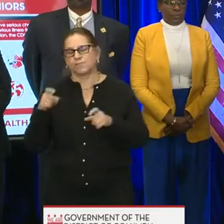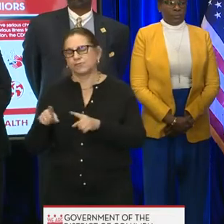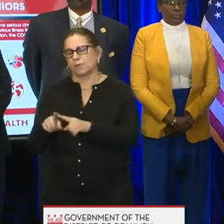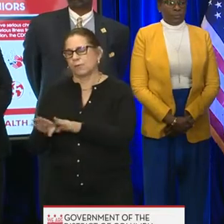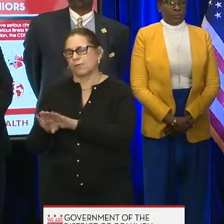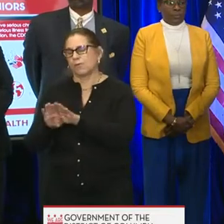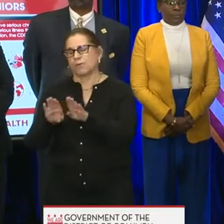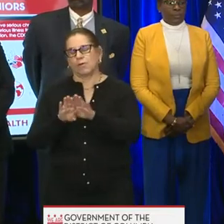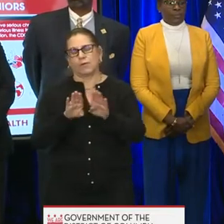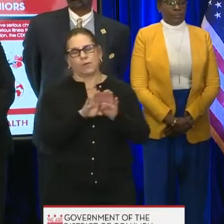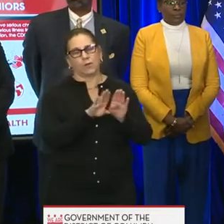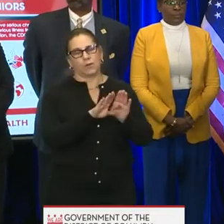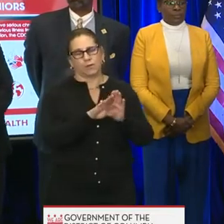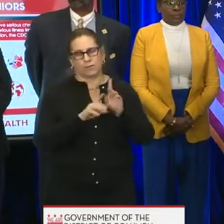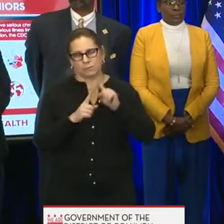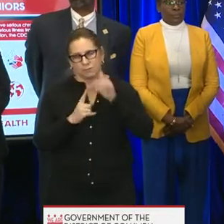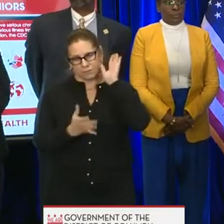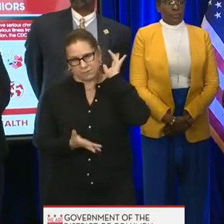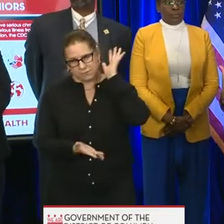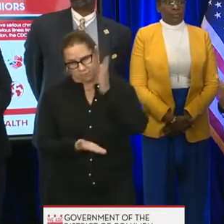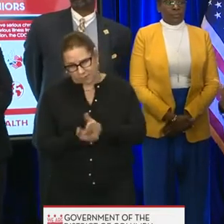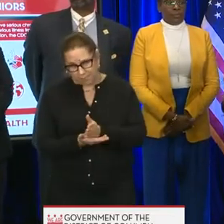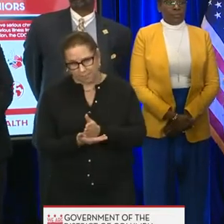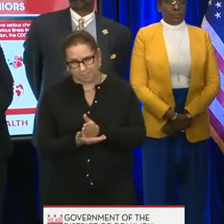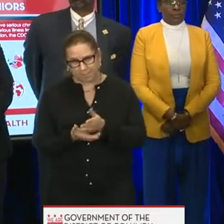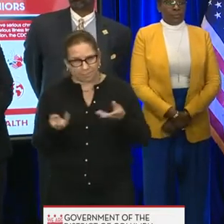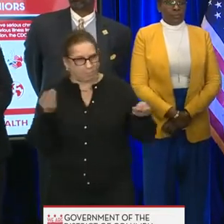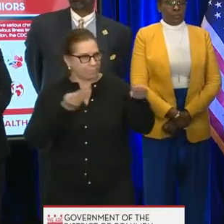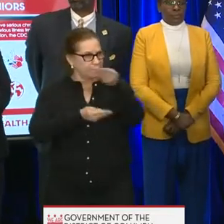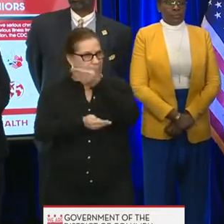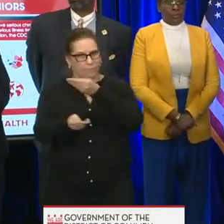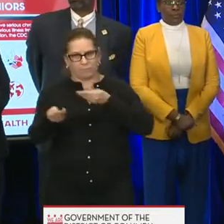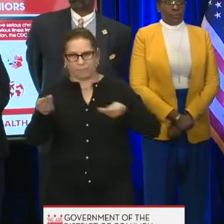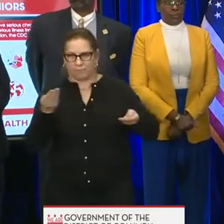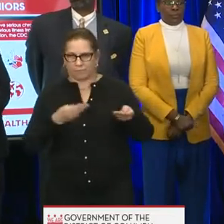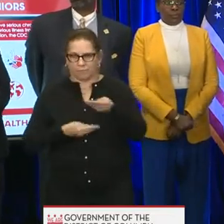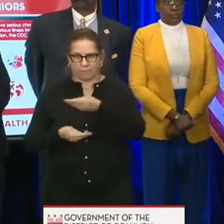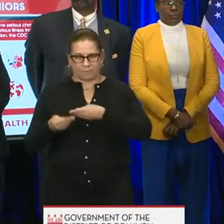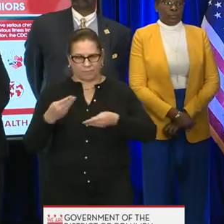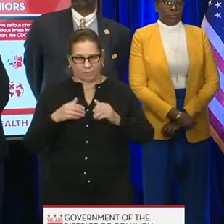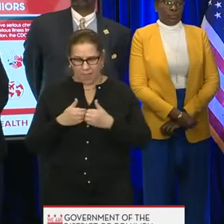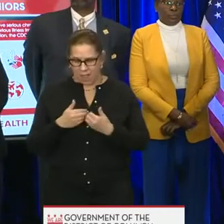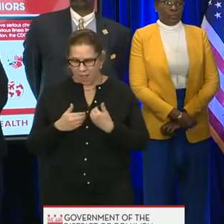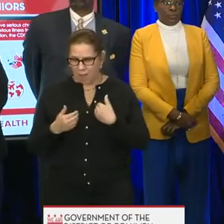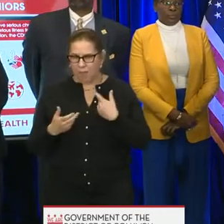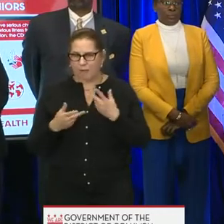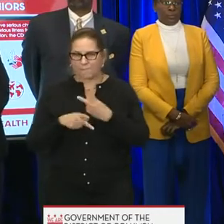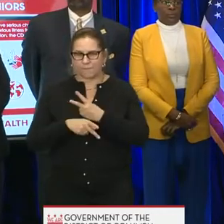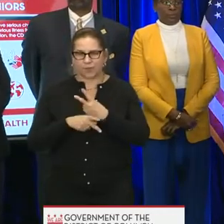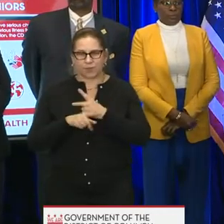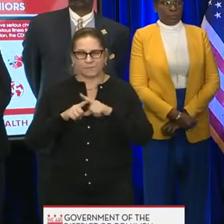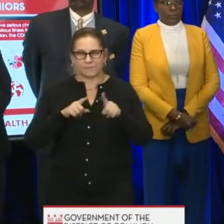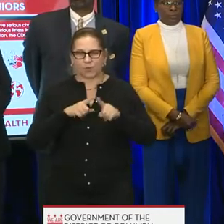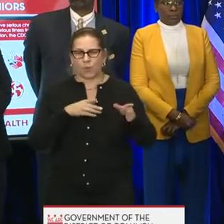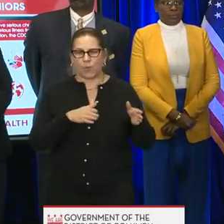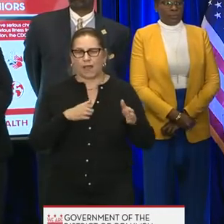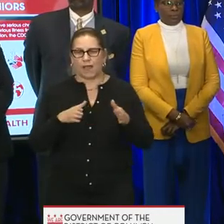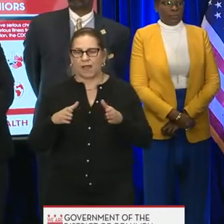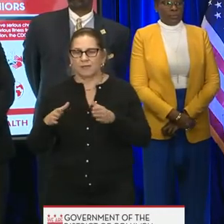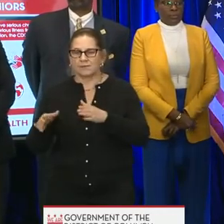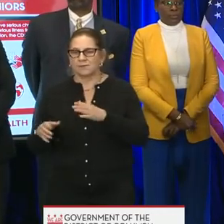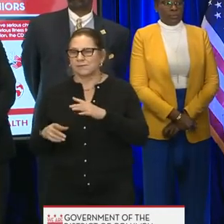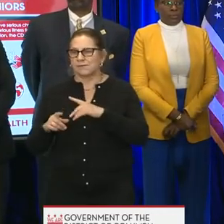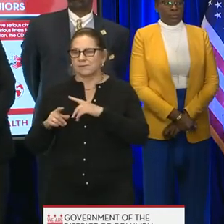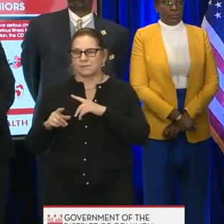team is trying to think of ways during the channels that we have, like during our public channels, to engage people. We